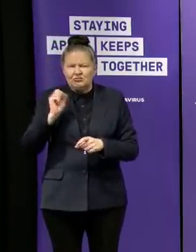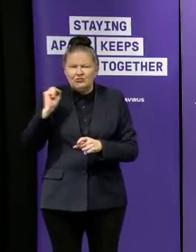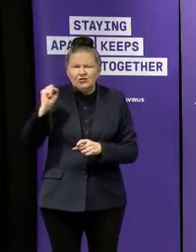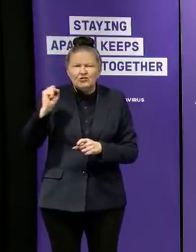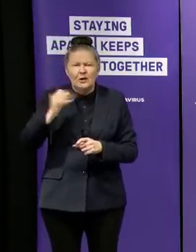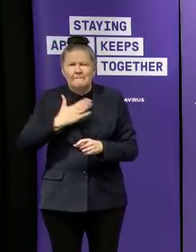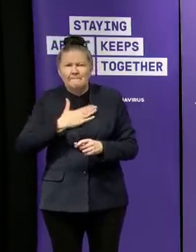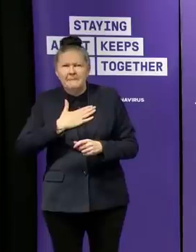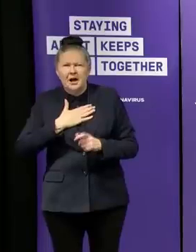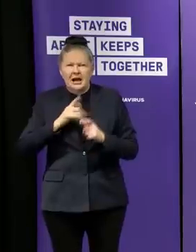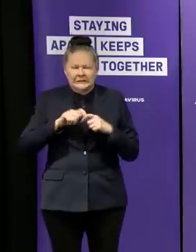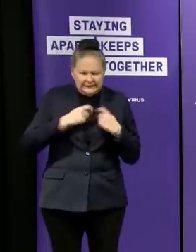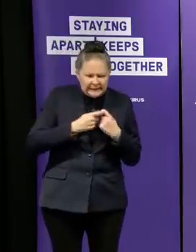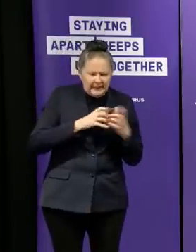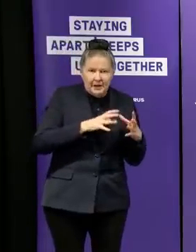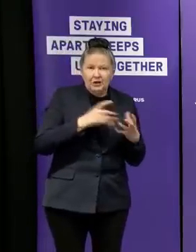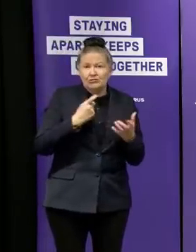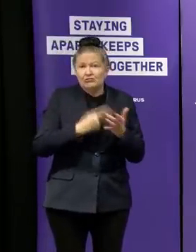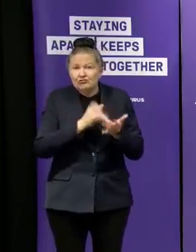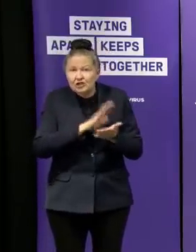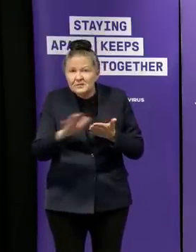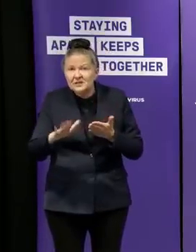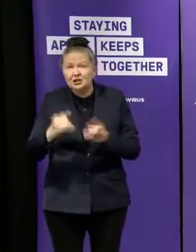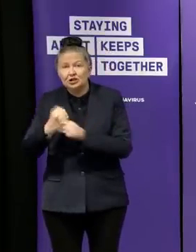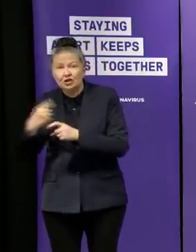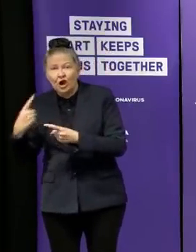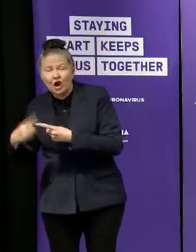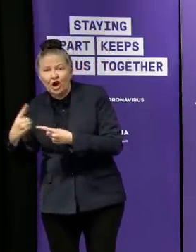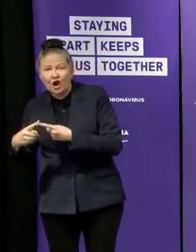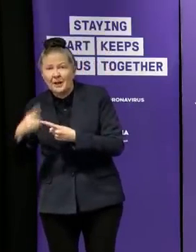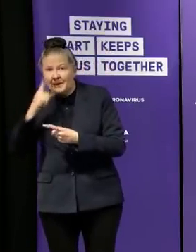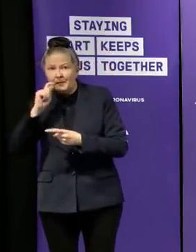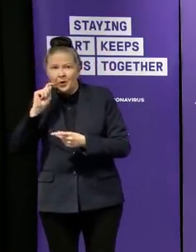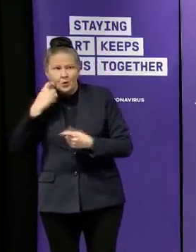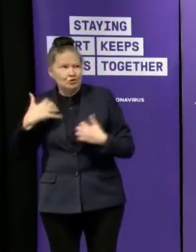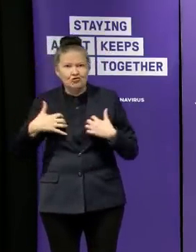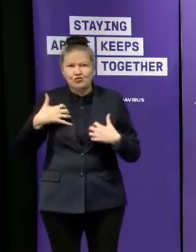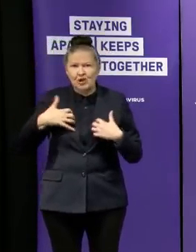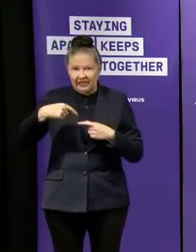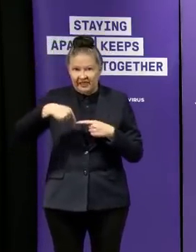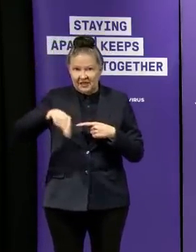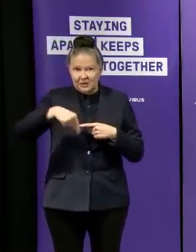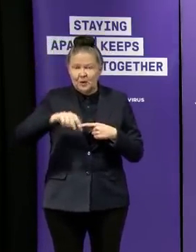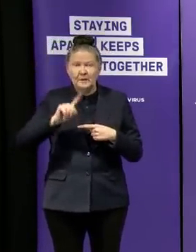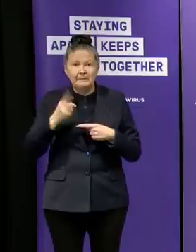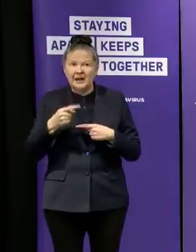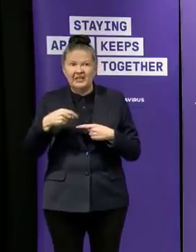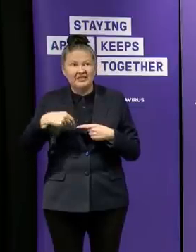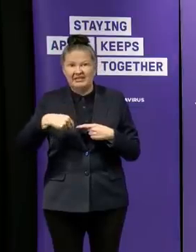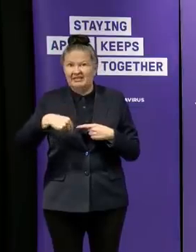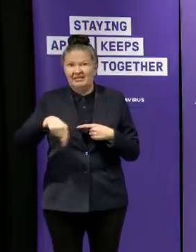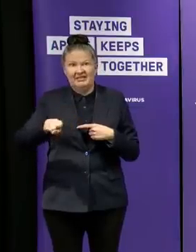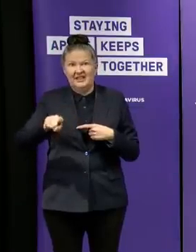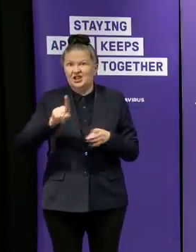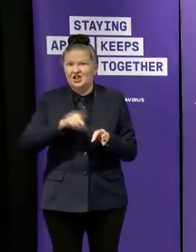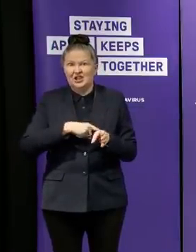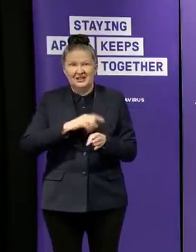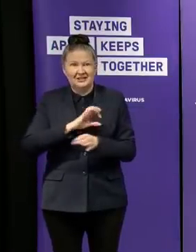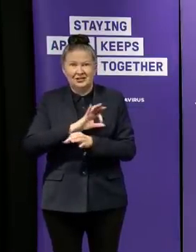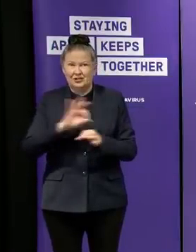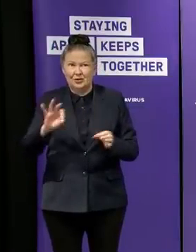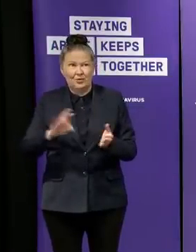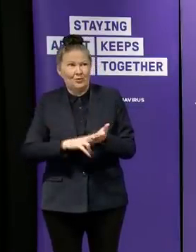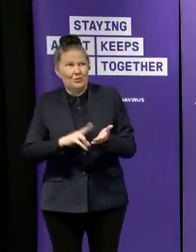team, and both Richmond and Geelong supporters will be very up and about this week, but it is not an ordinary grand final. It has not been an ordinary